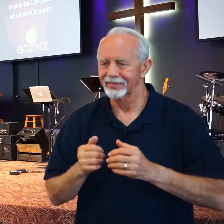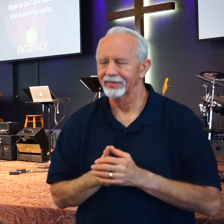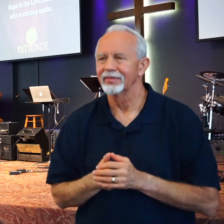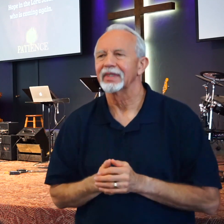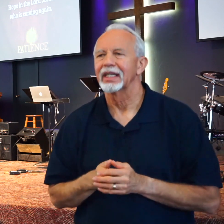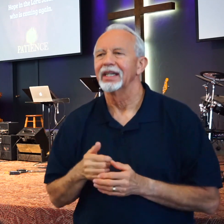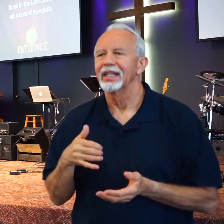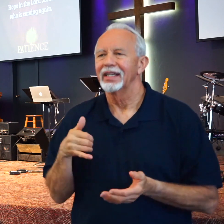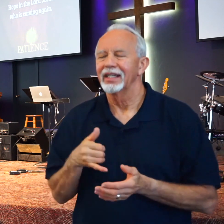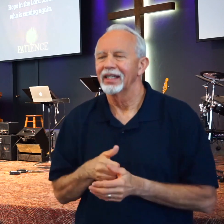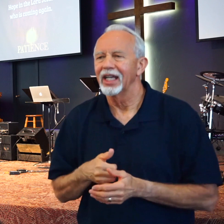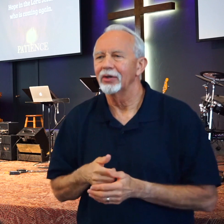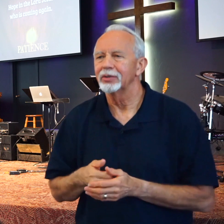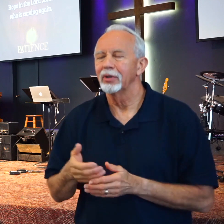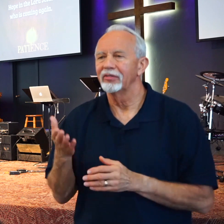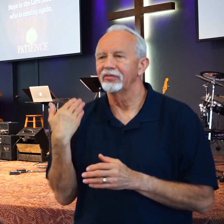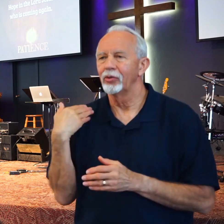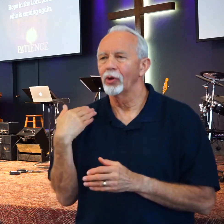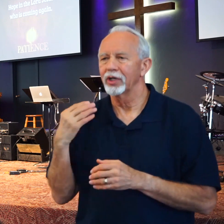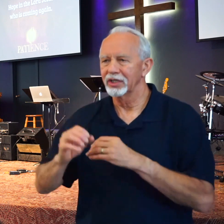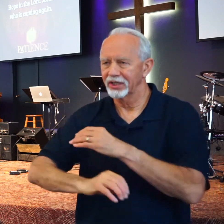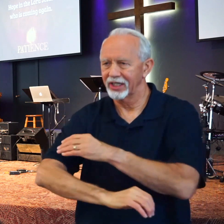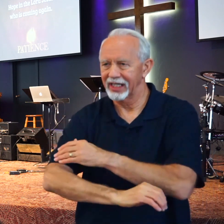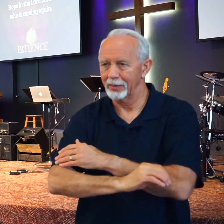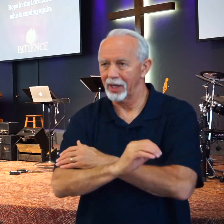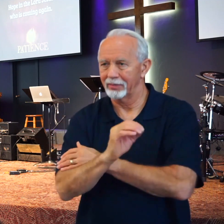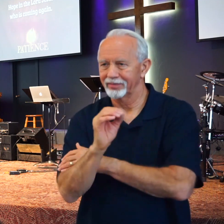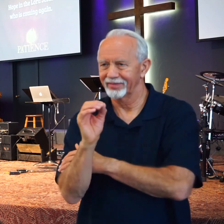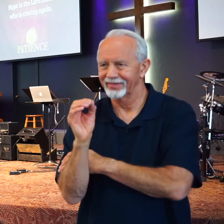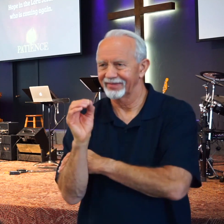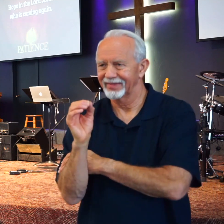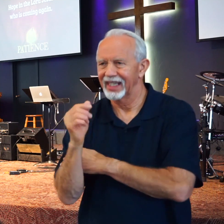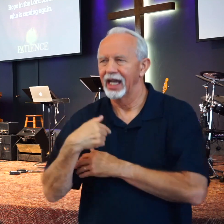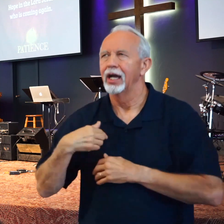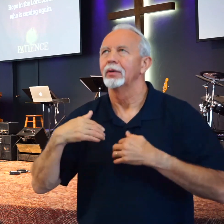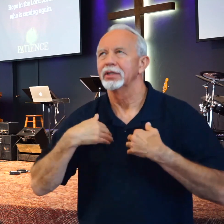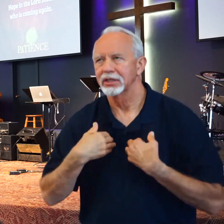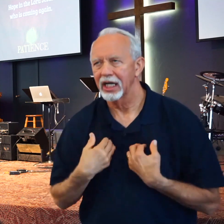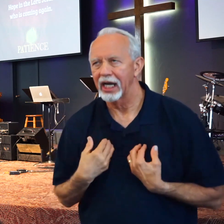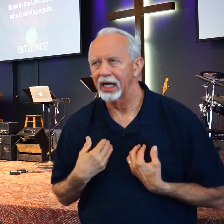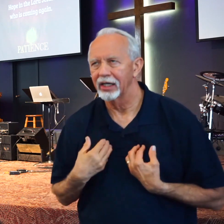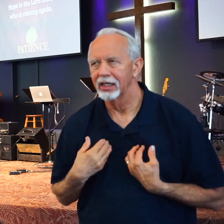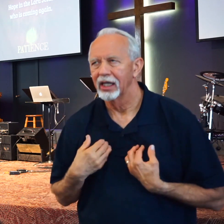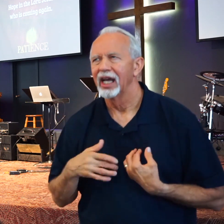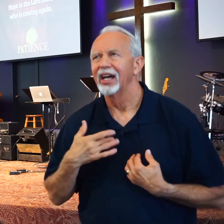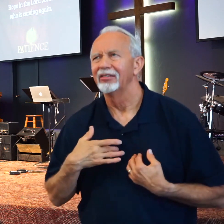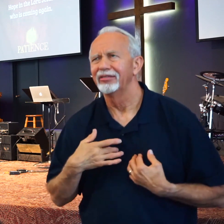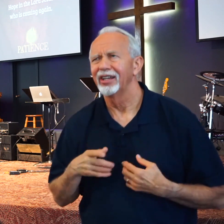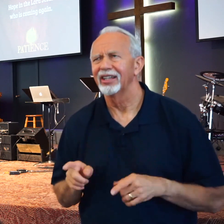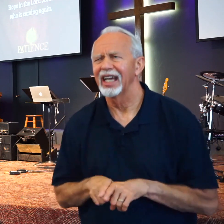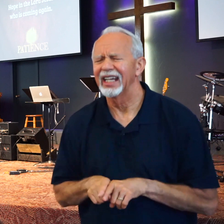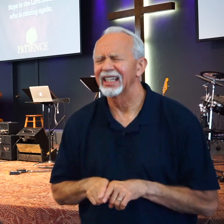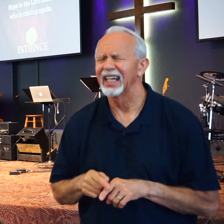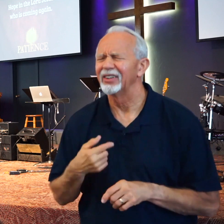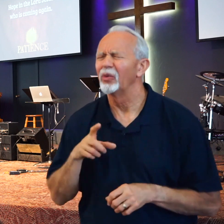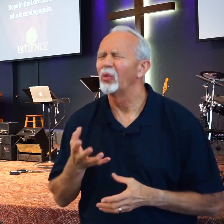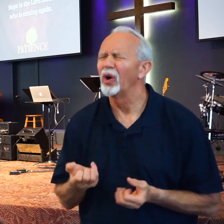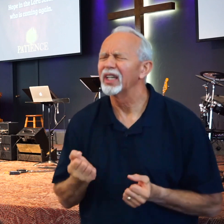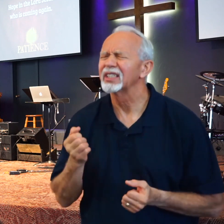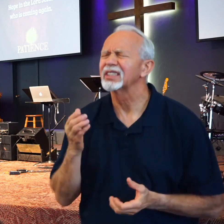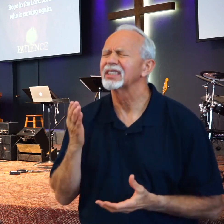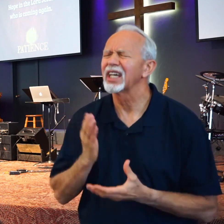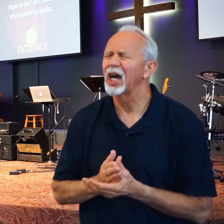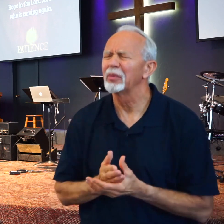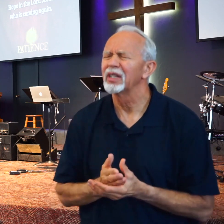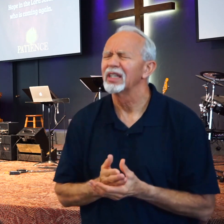And it was before sunrise, and I was tired, and I wanted to stop, and I felt alone, and I wanted to quit.